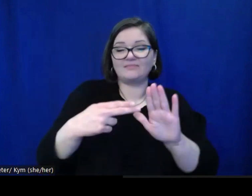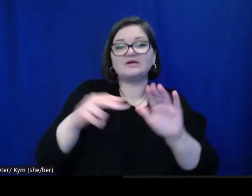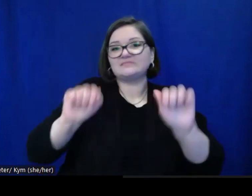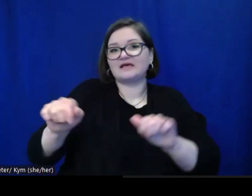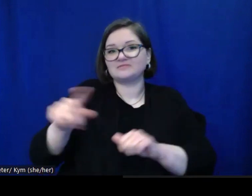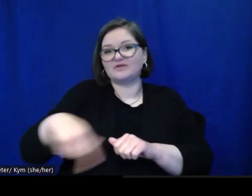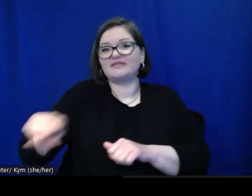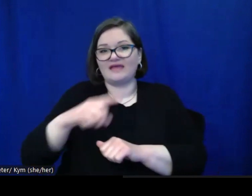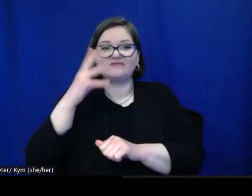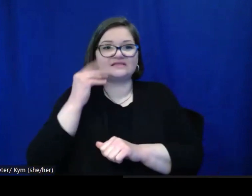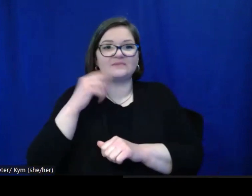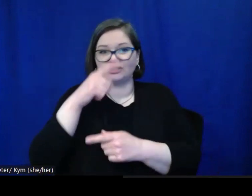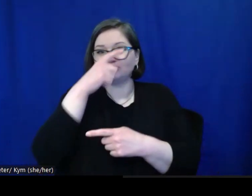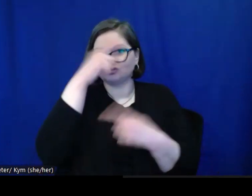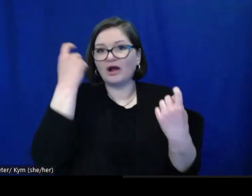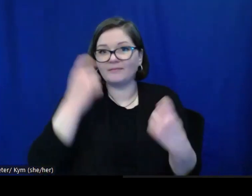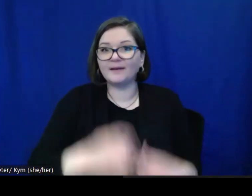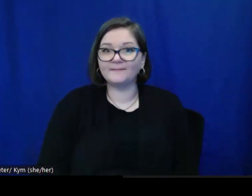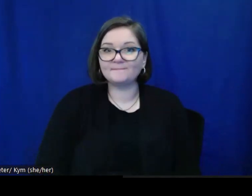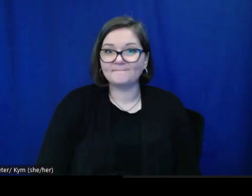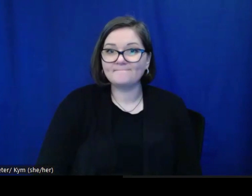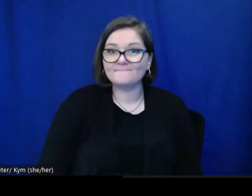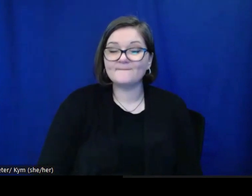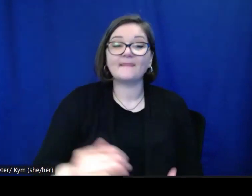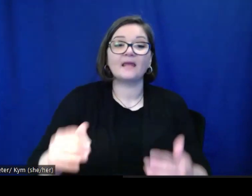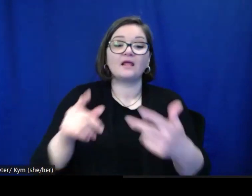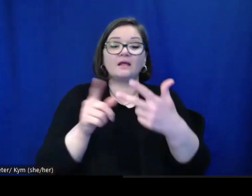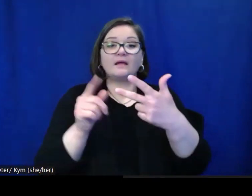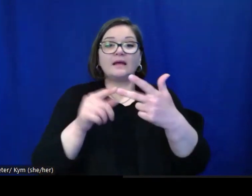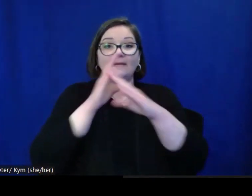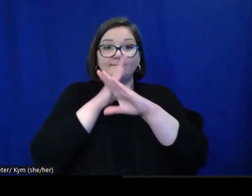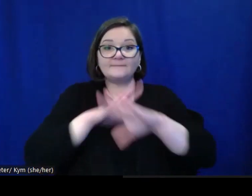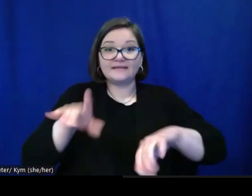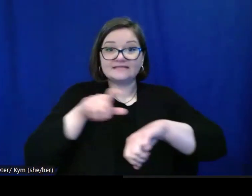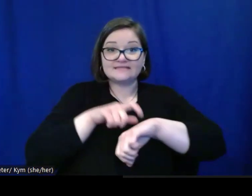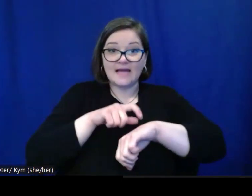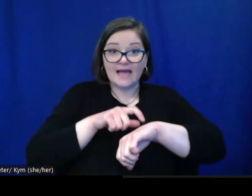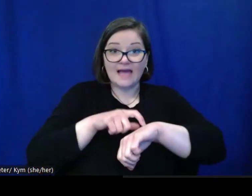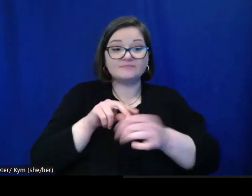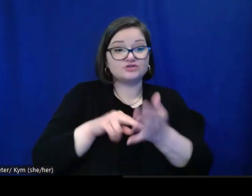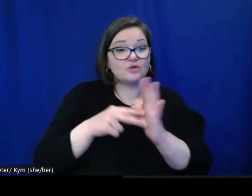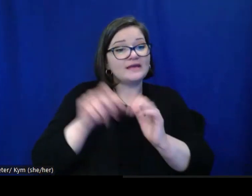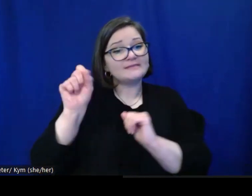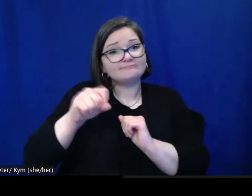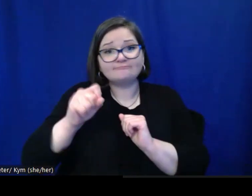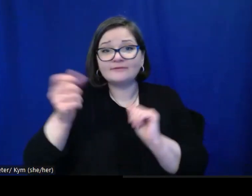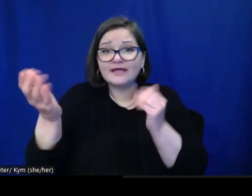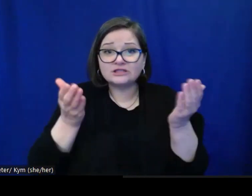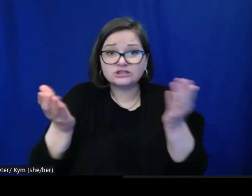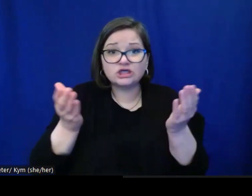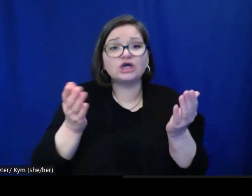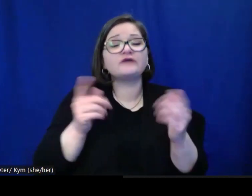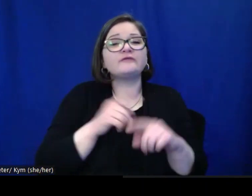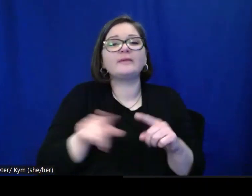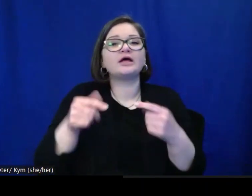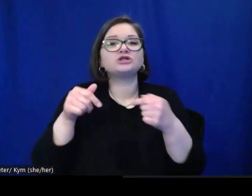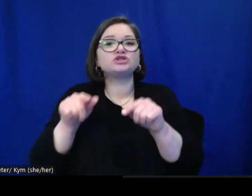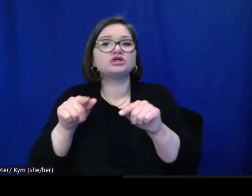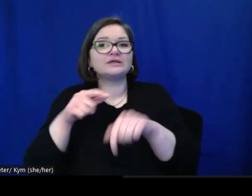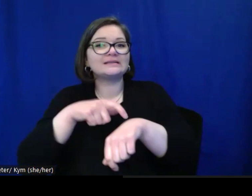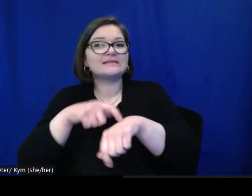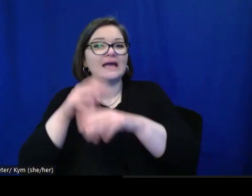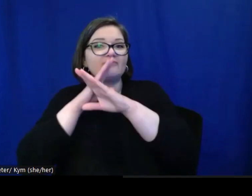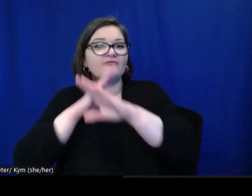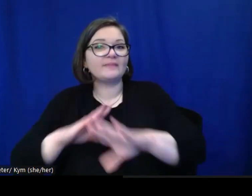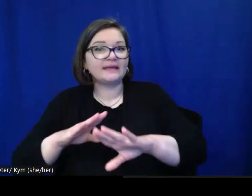trauma. And then a peacetime veteran is a veteran who has served, but they served out during times of peace, were